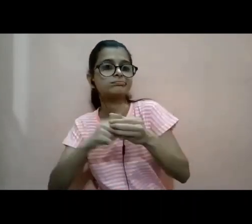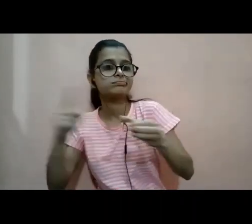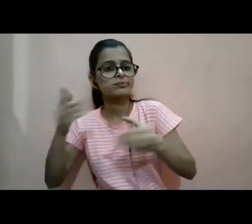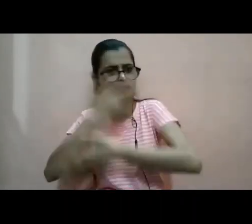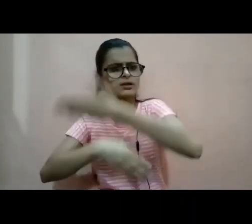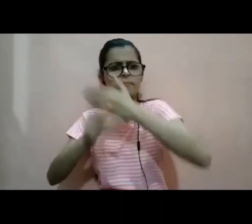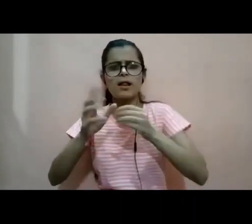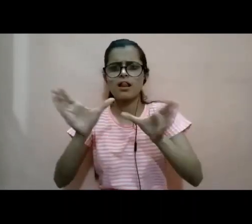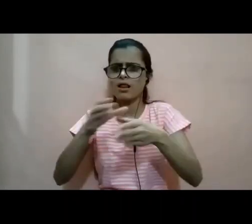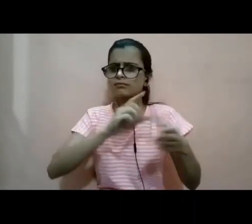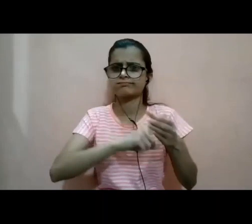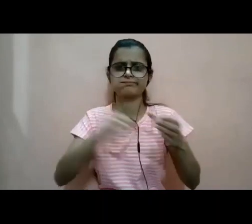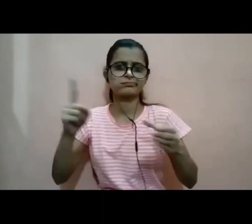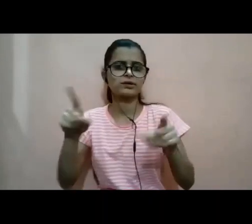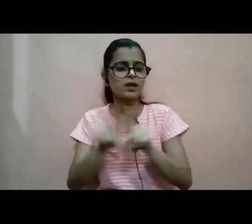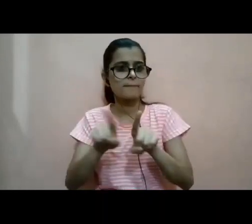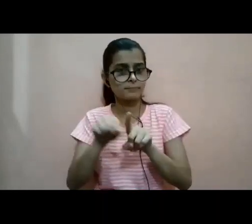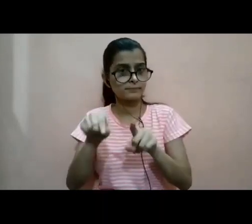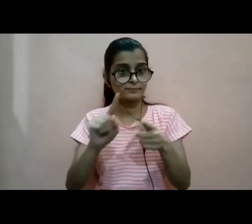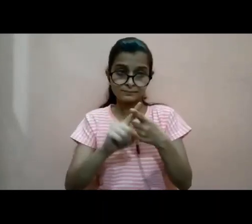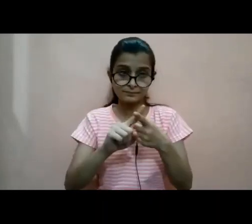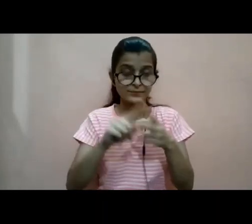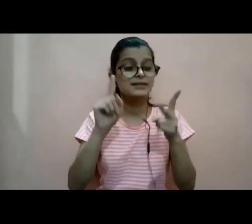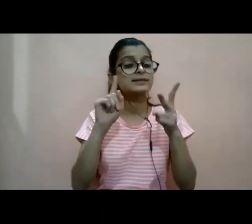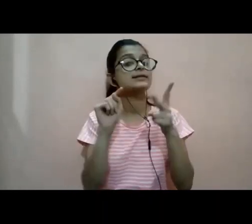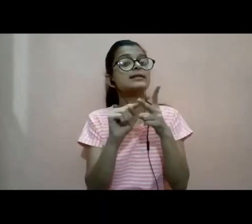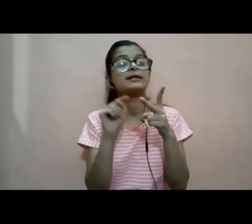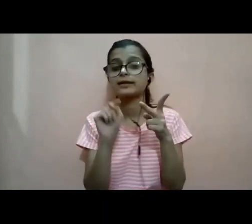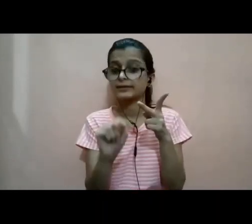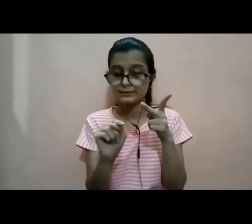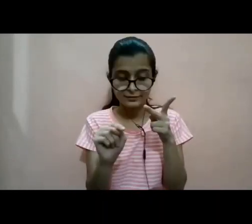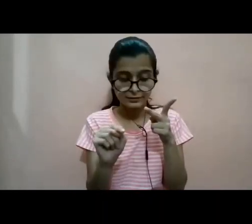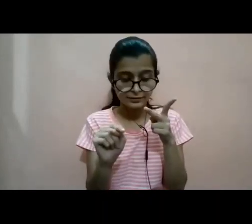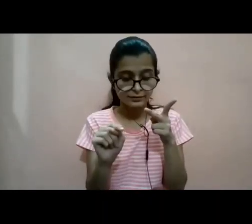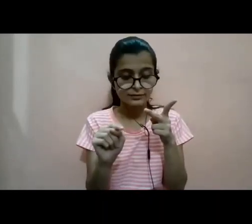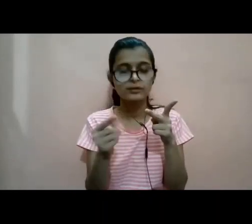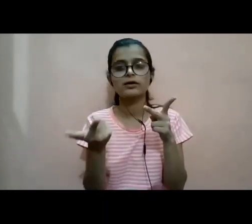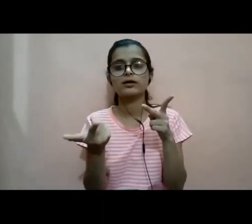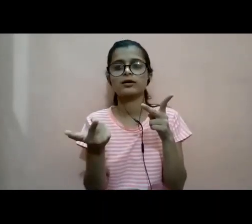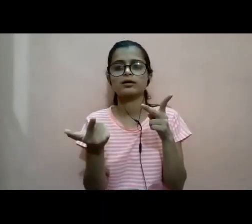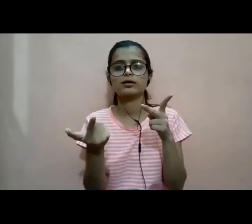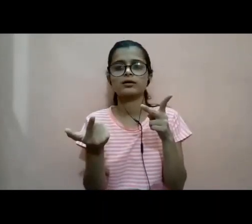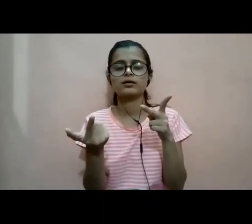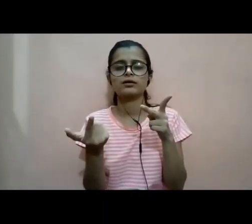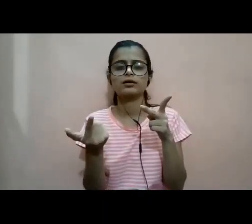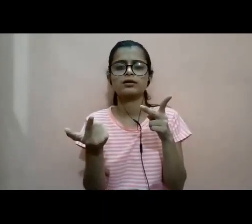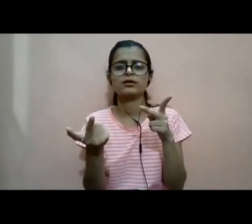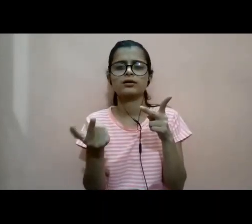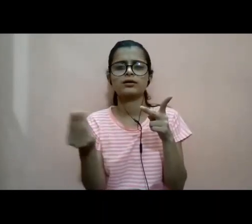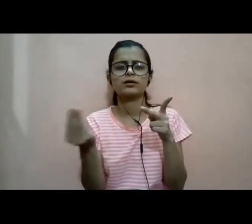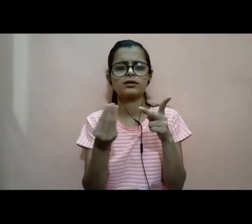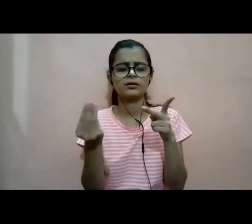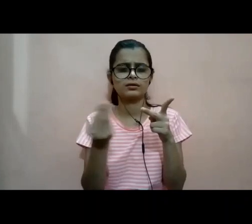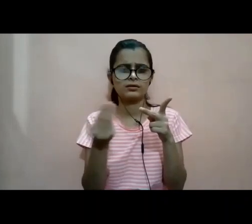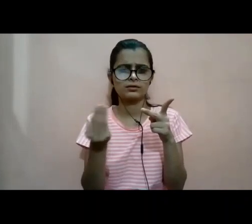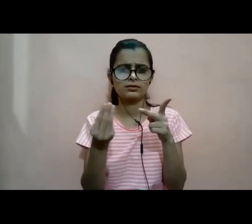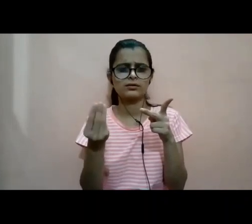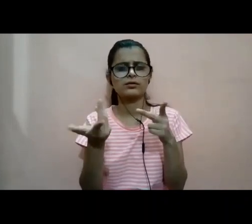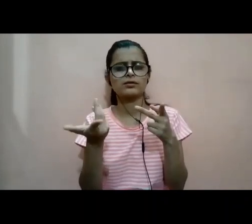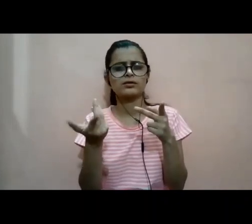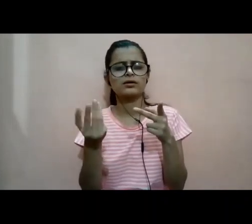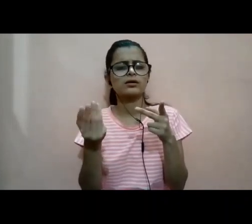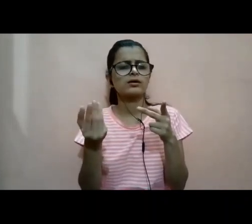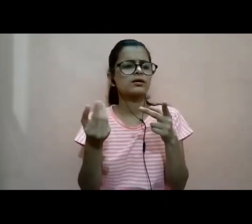First. Second, when you talk about care receiver and caregiving relationships,